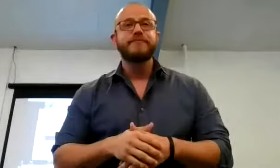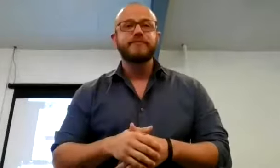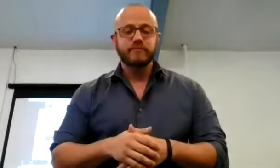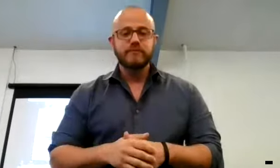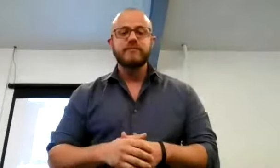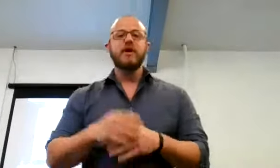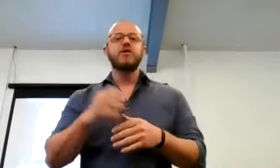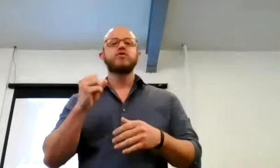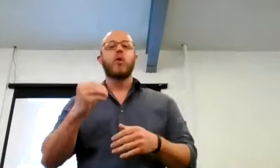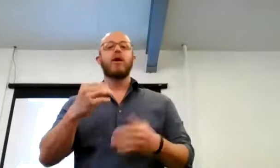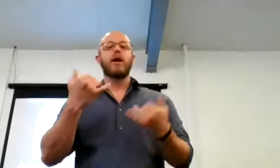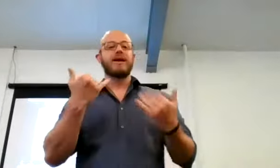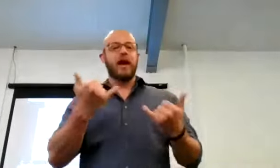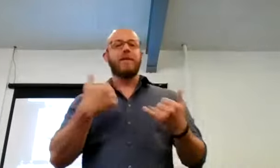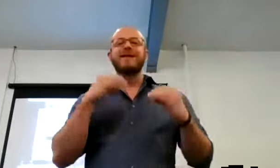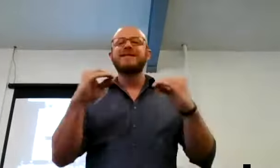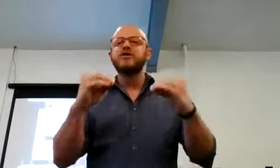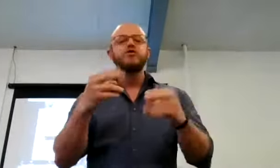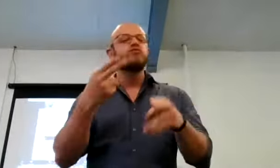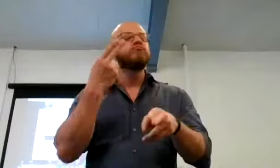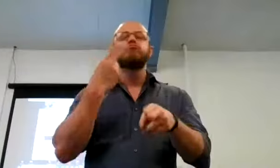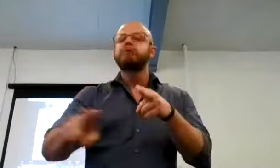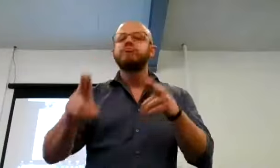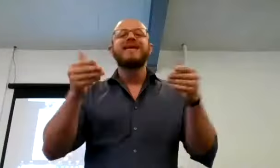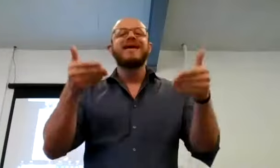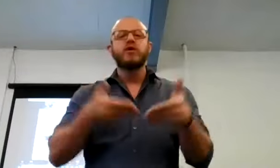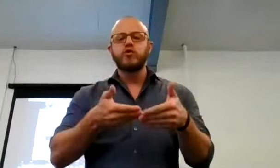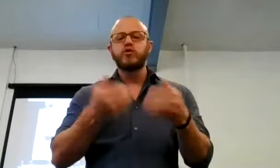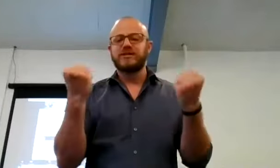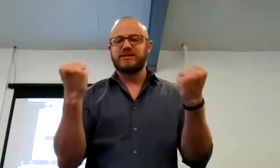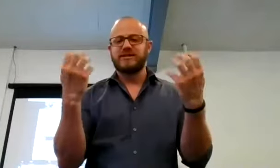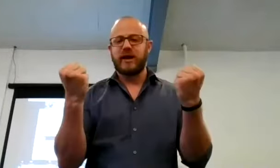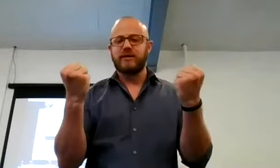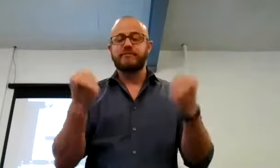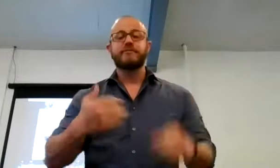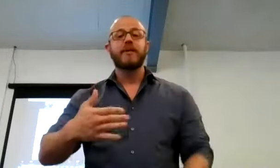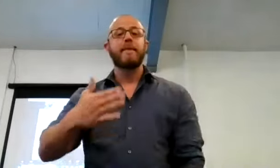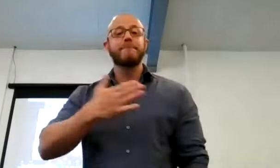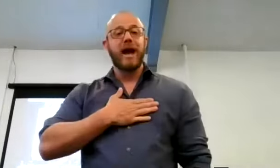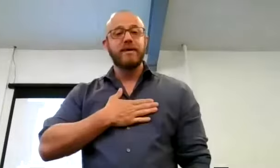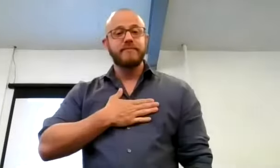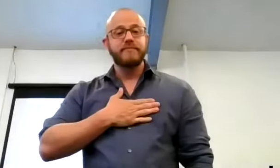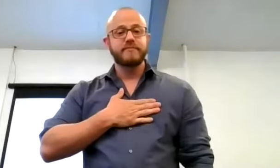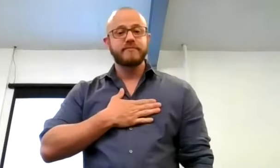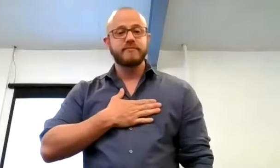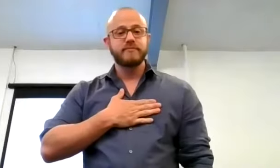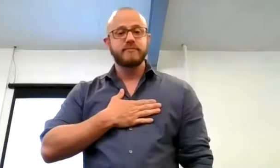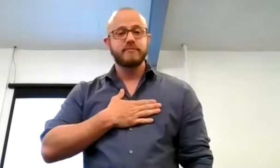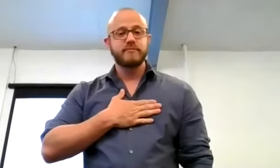pretty easy, you know? So now I'm gonna teach you simply just how to introduce yourself. This is a sign for